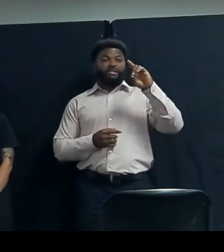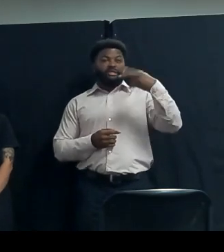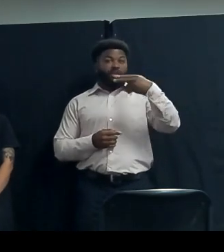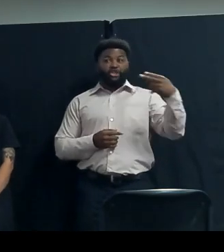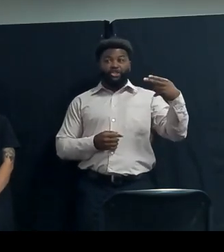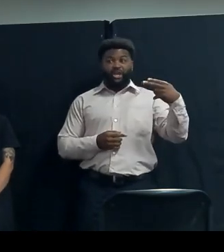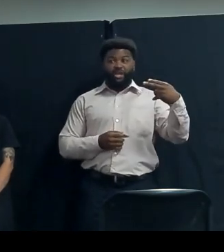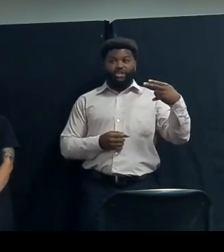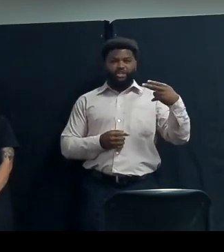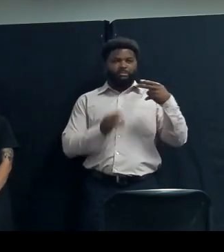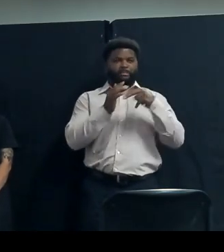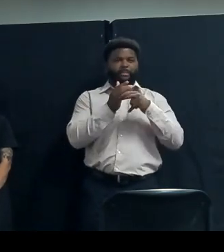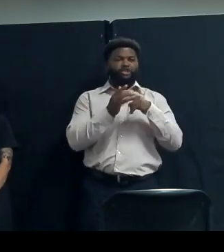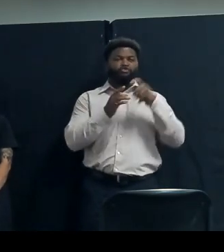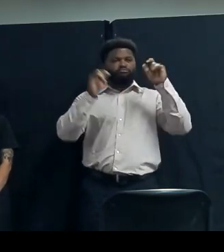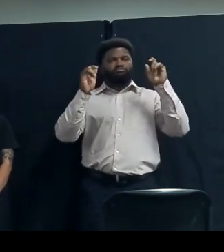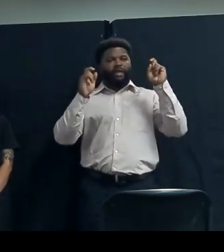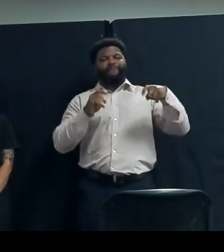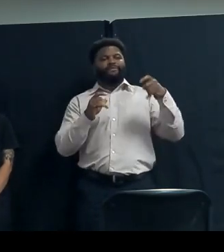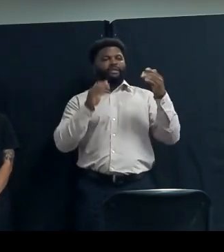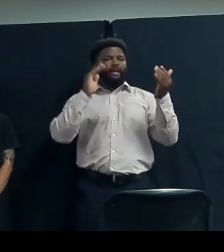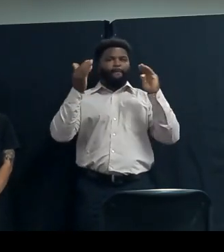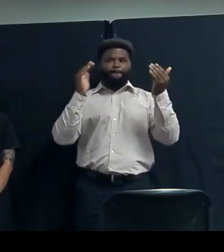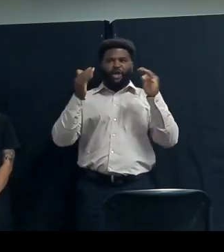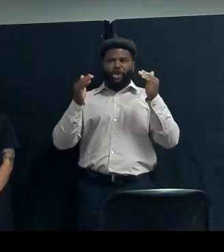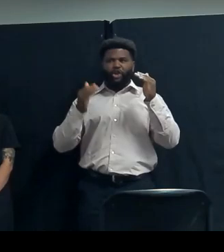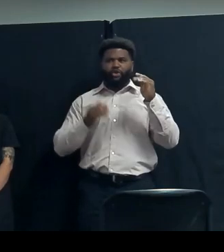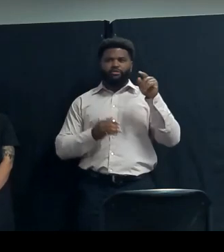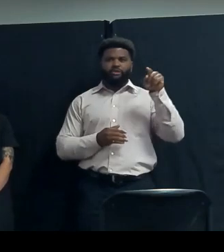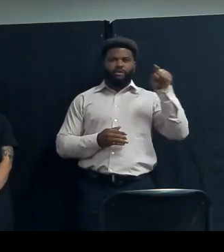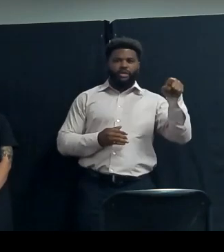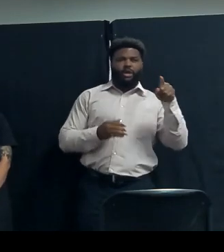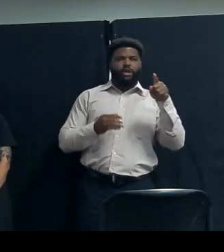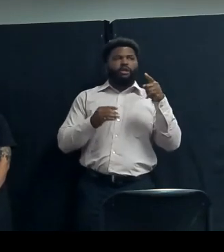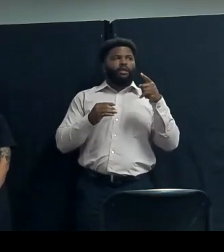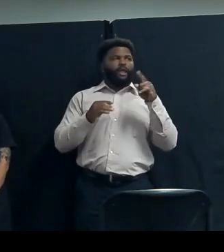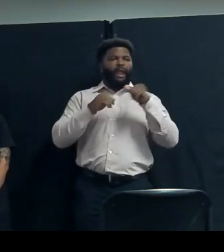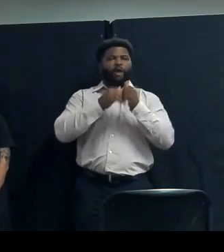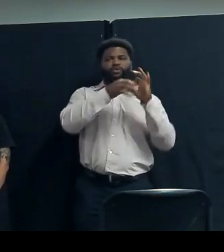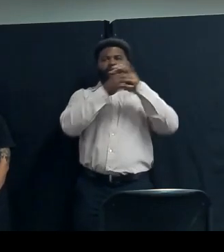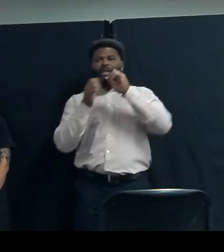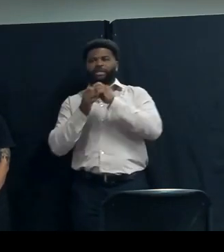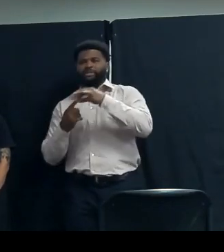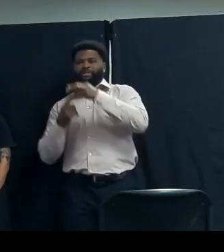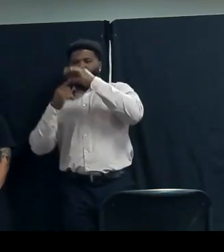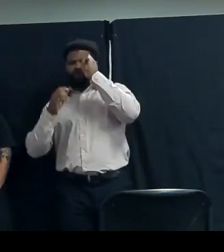should mean the comparison is to the special ed population.